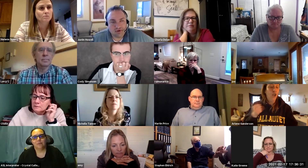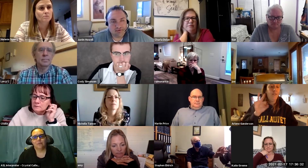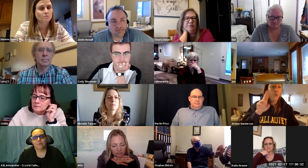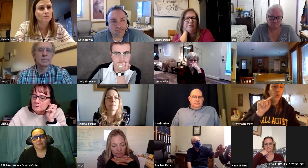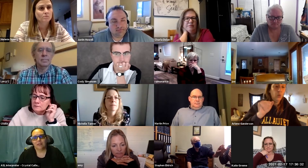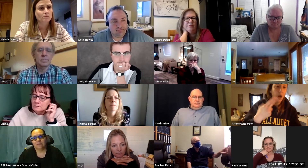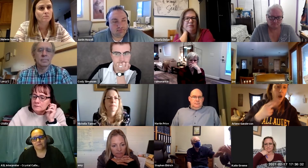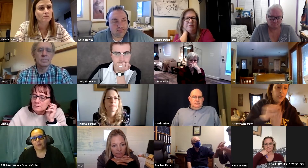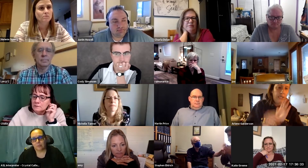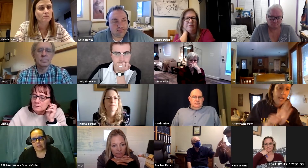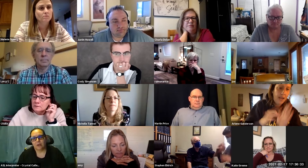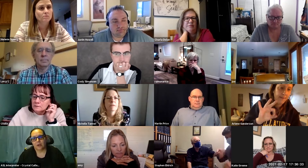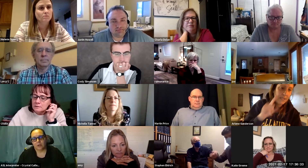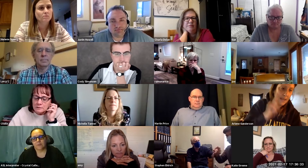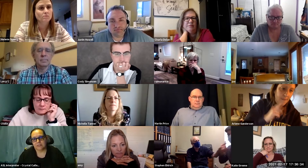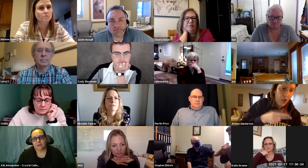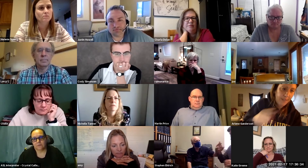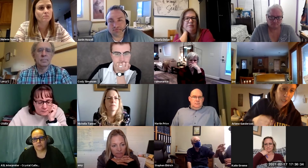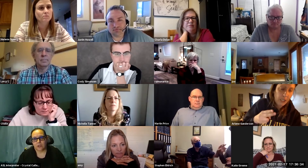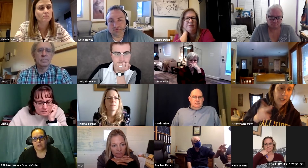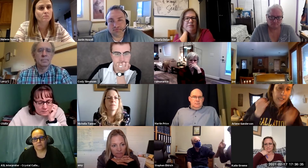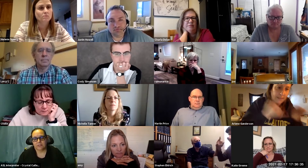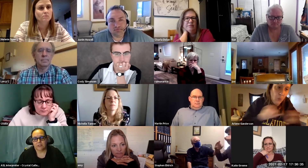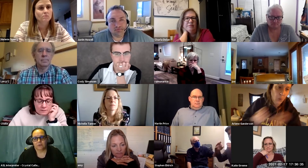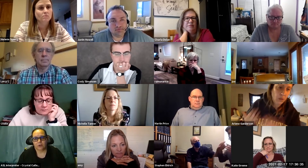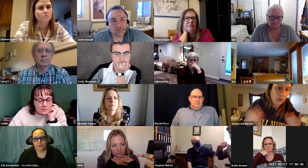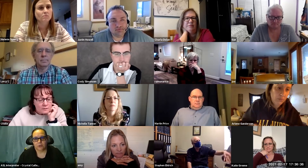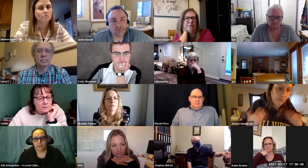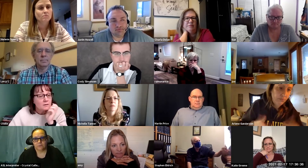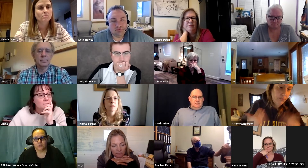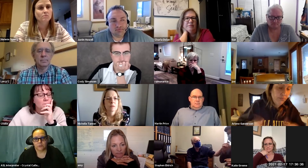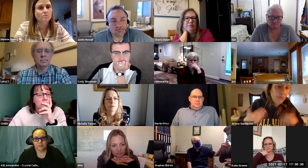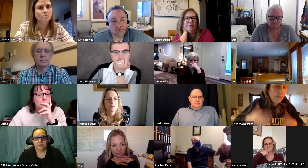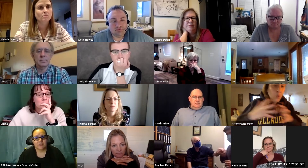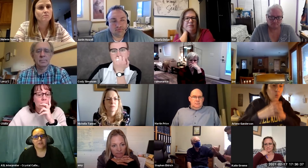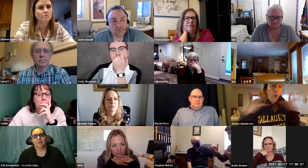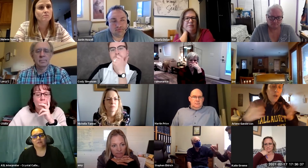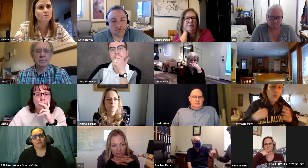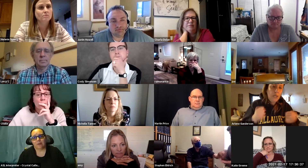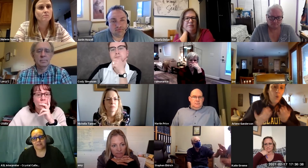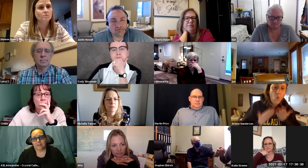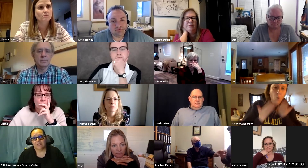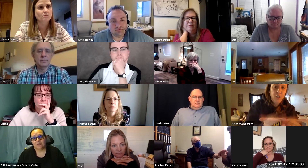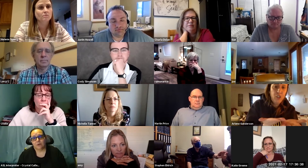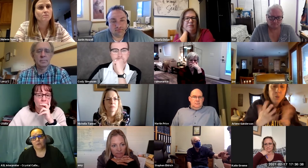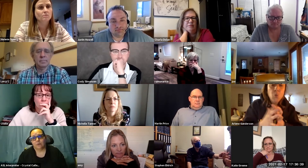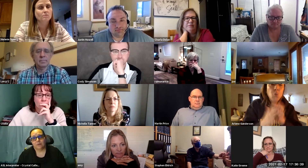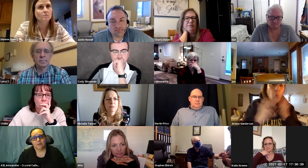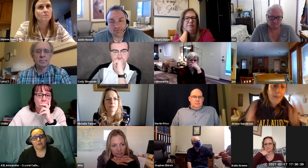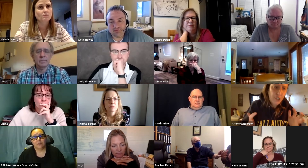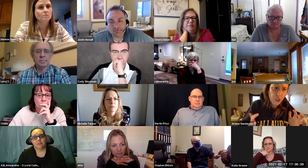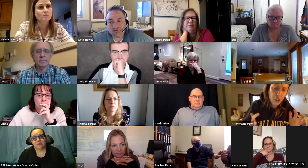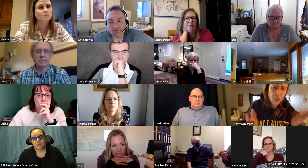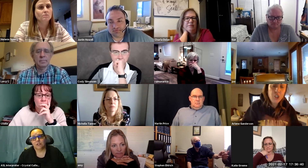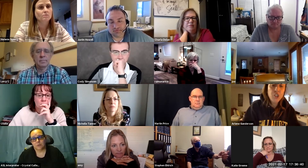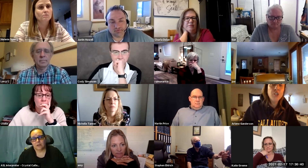but it's for the better of the state of Utah, for the deaf and hard of hearing individuals around the state. So, you